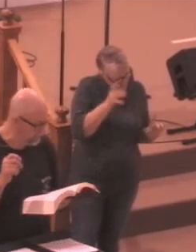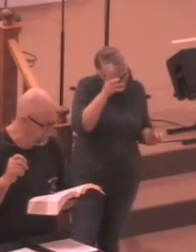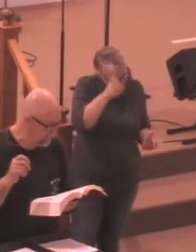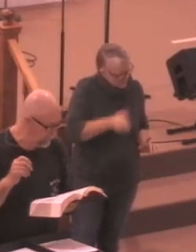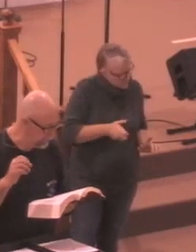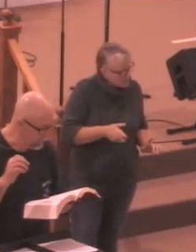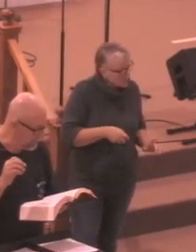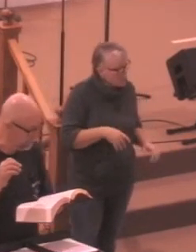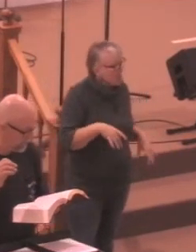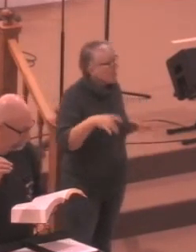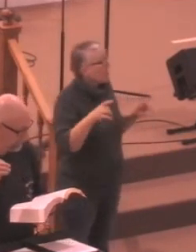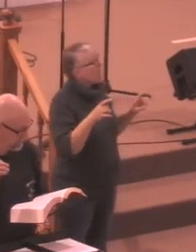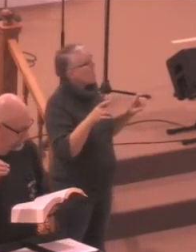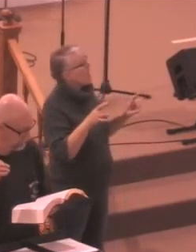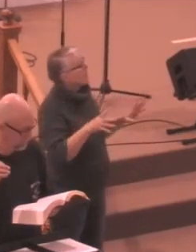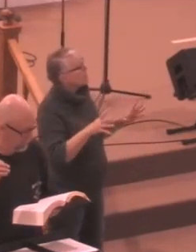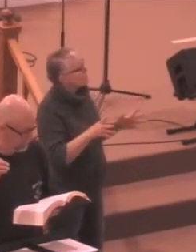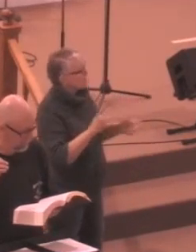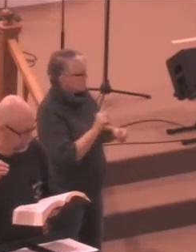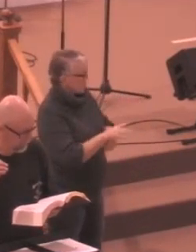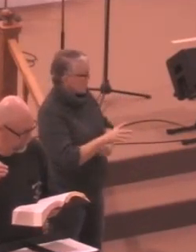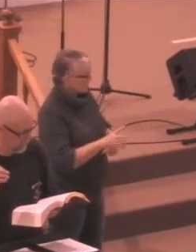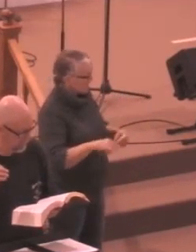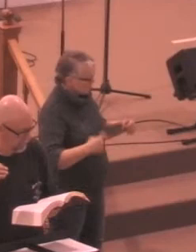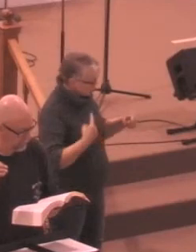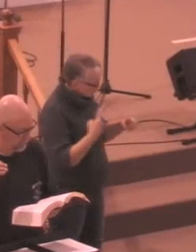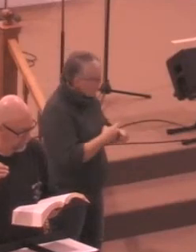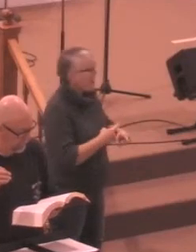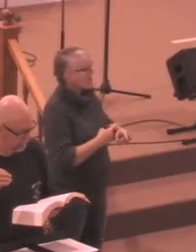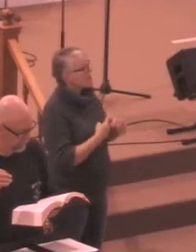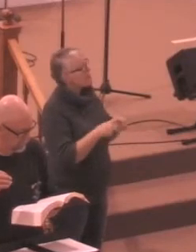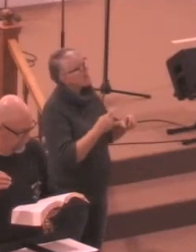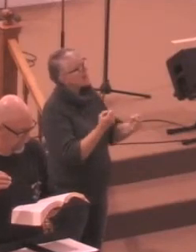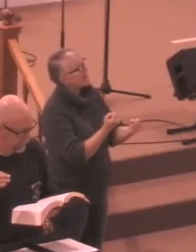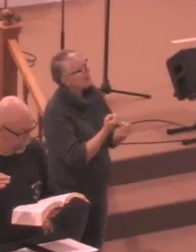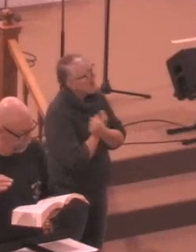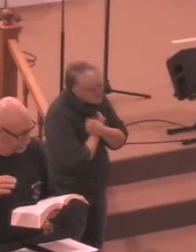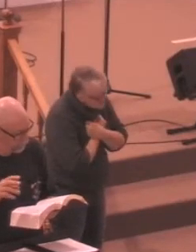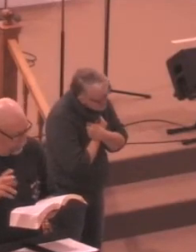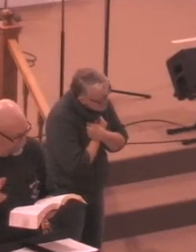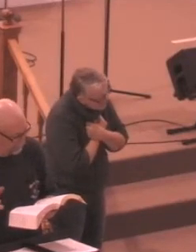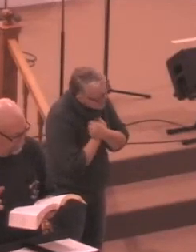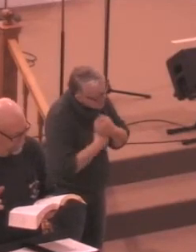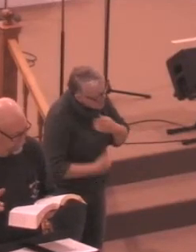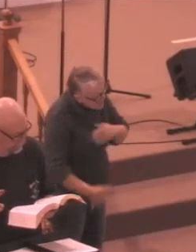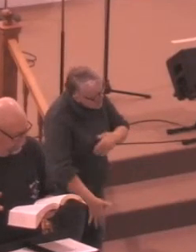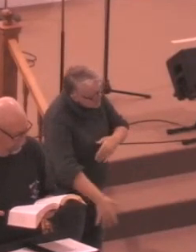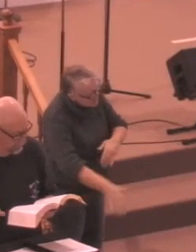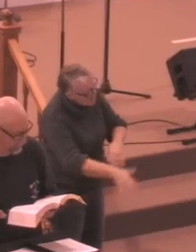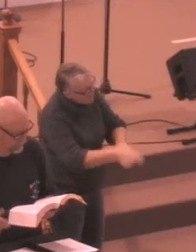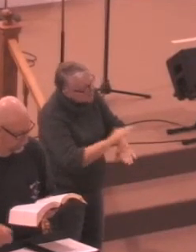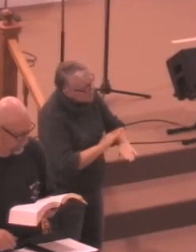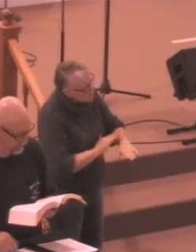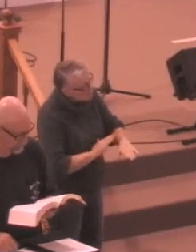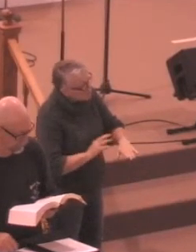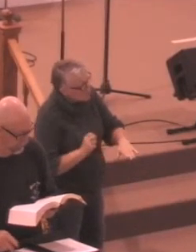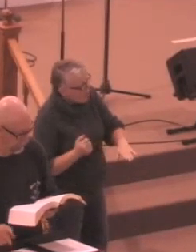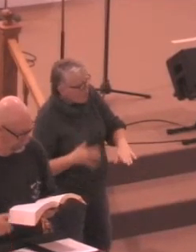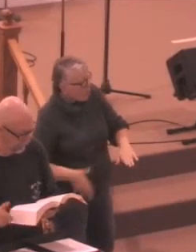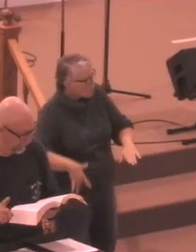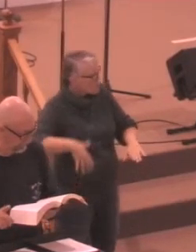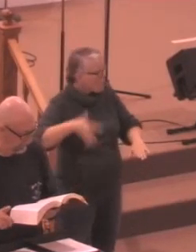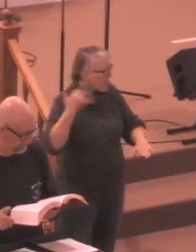but, here's one of the big buts, but love covers and overwhelms all